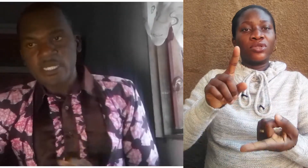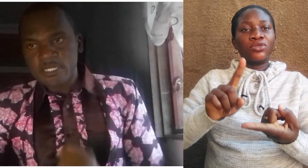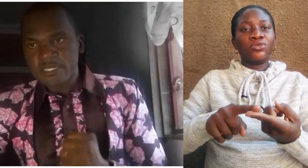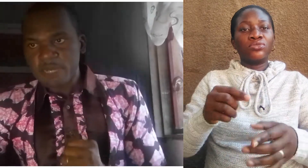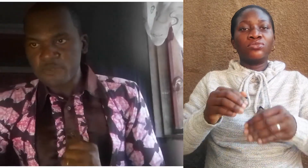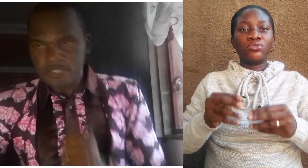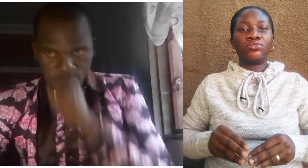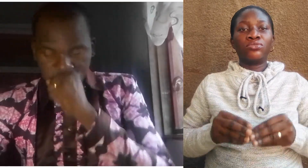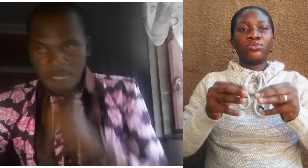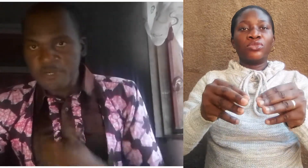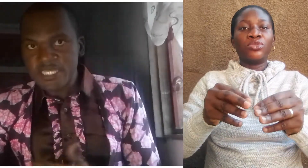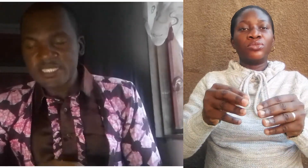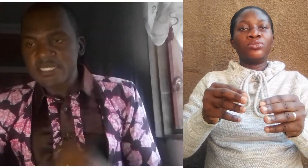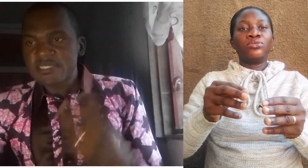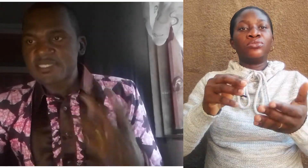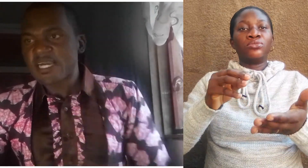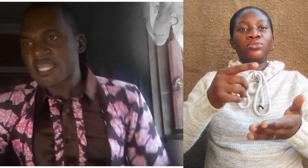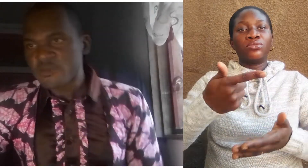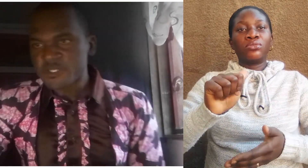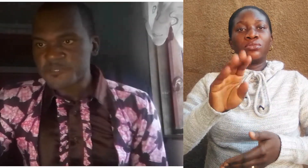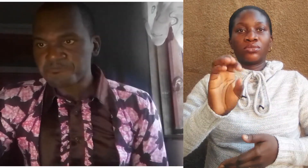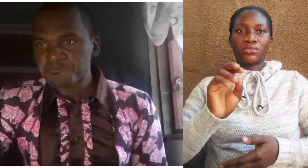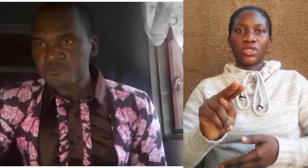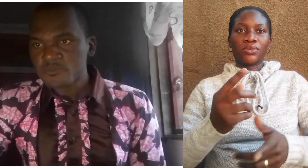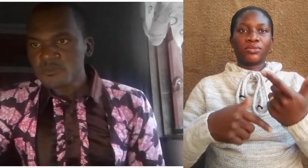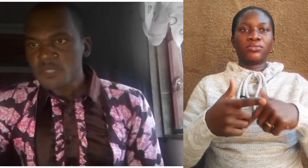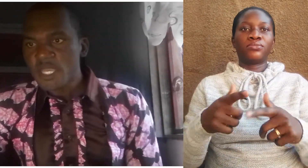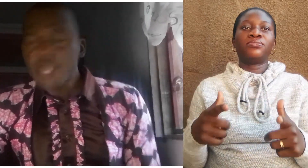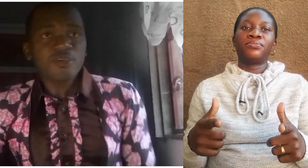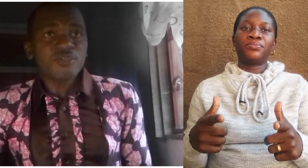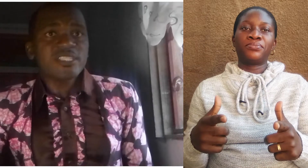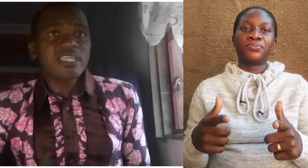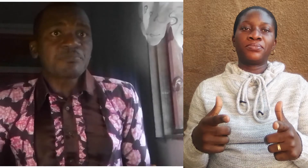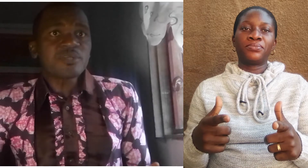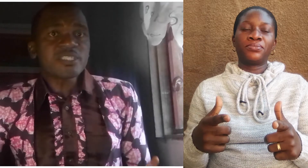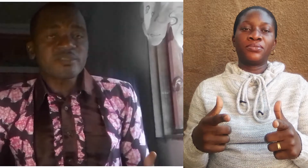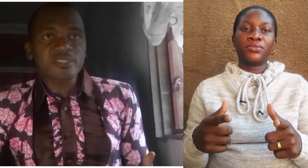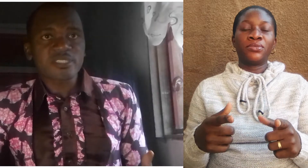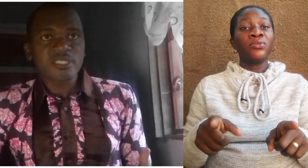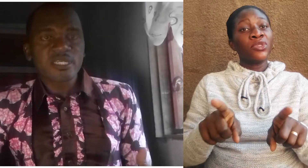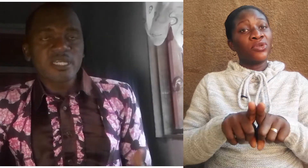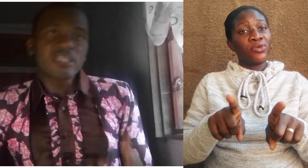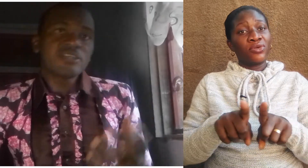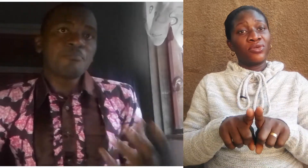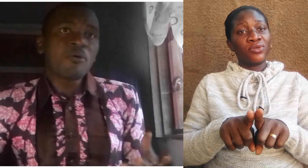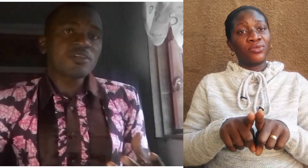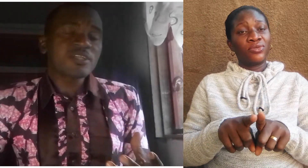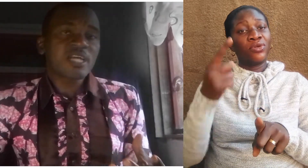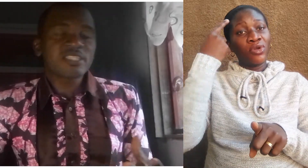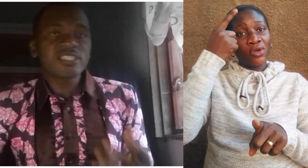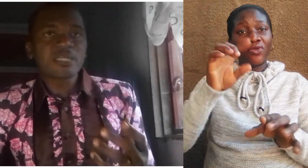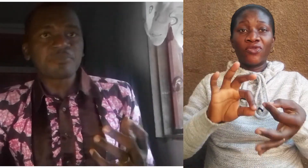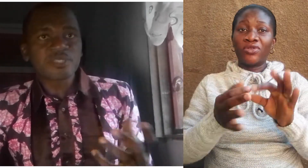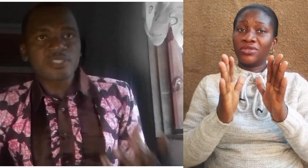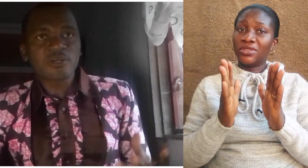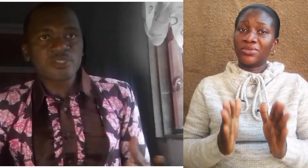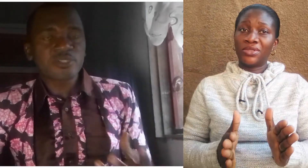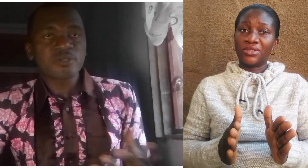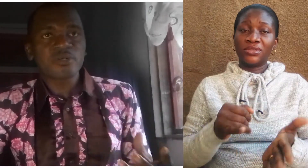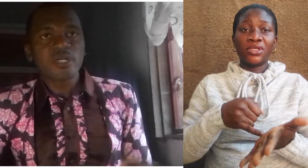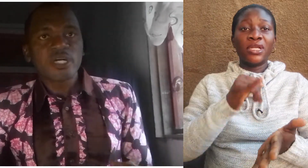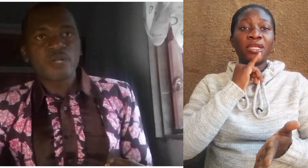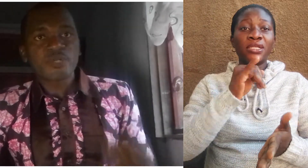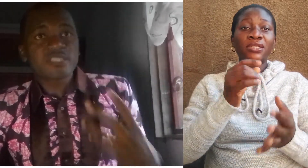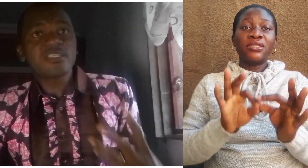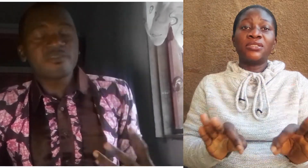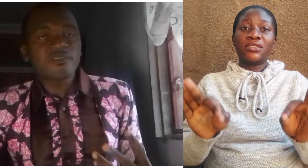promote Gabonese Sign Language. And also interpreters. It is important that interpreters